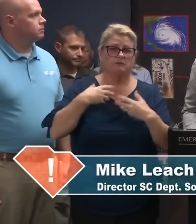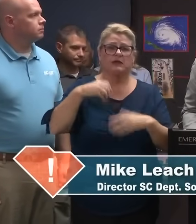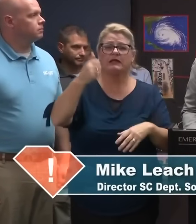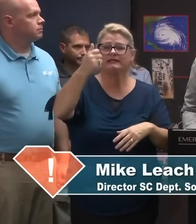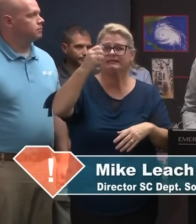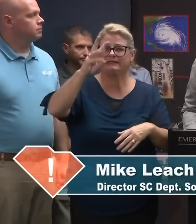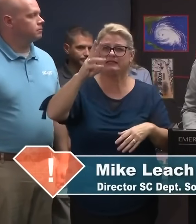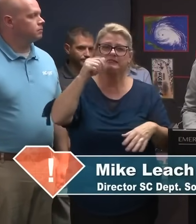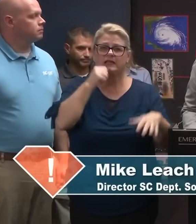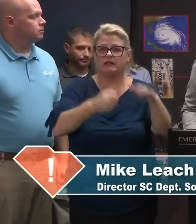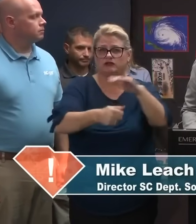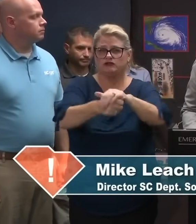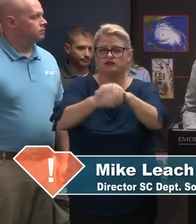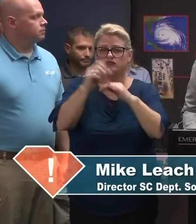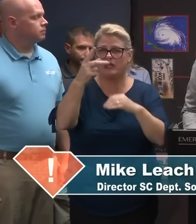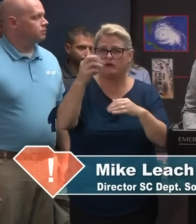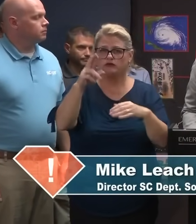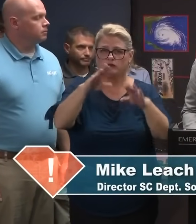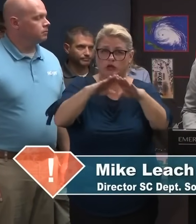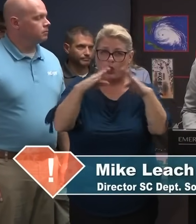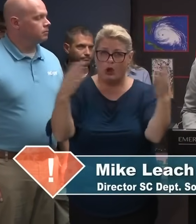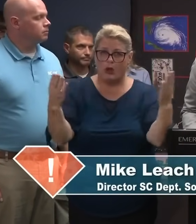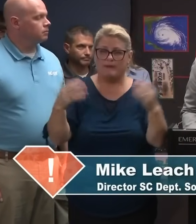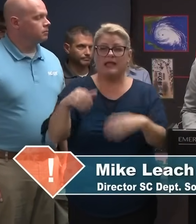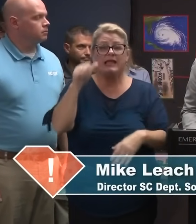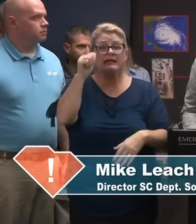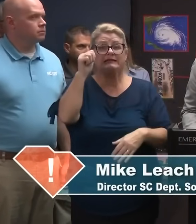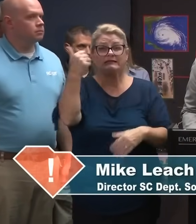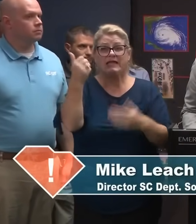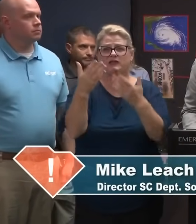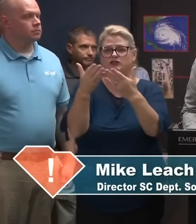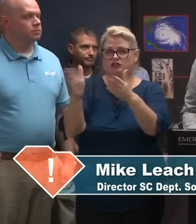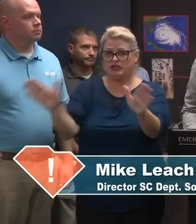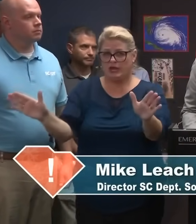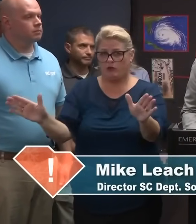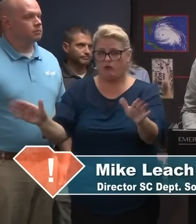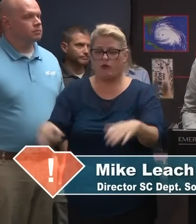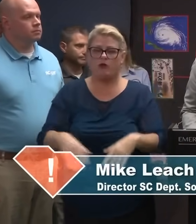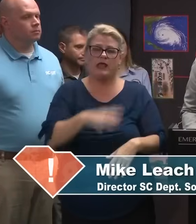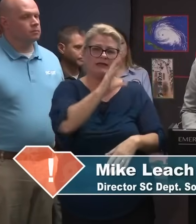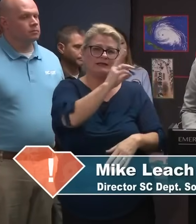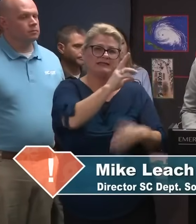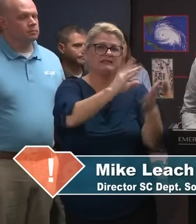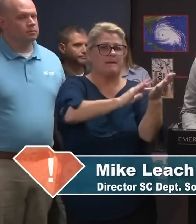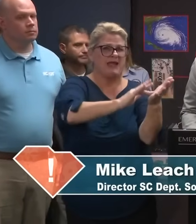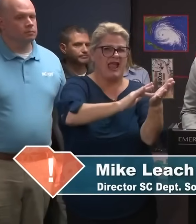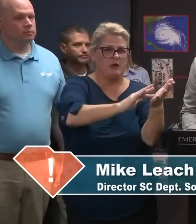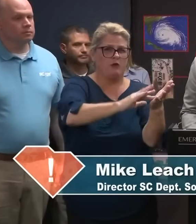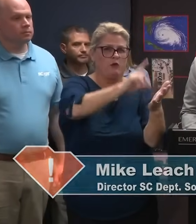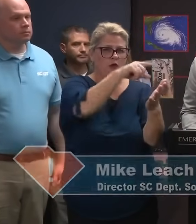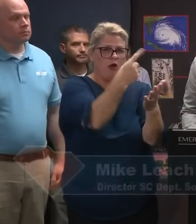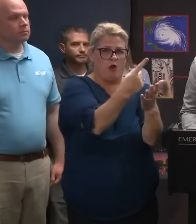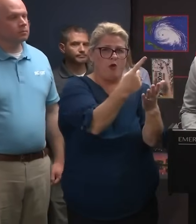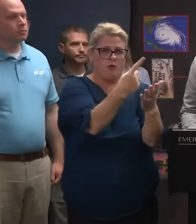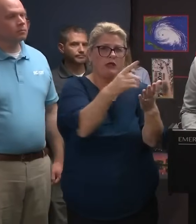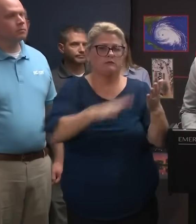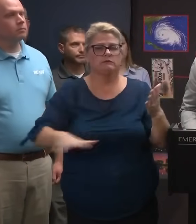total shelters open, 10 general population shelters, and 6 medical needs shelters open across the state,